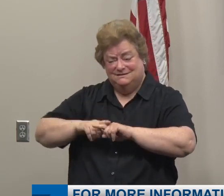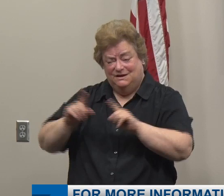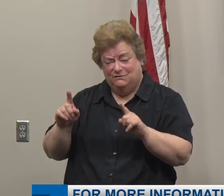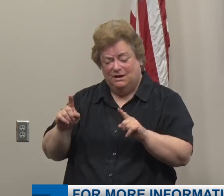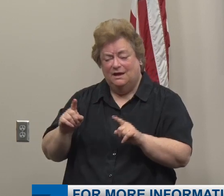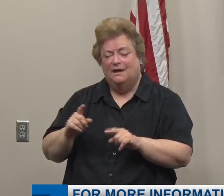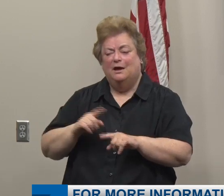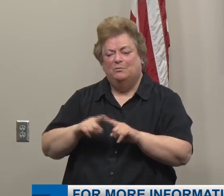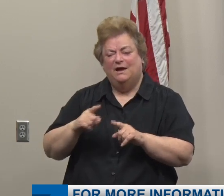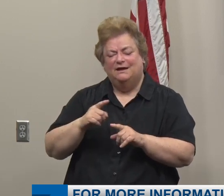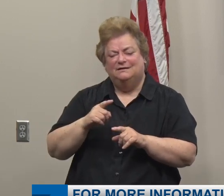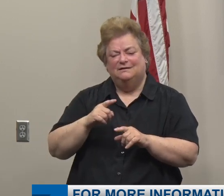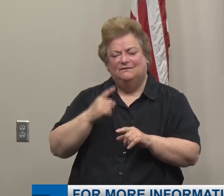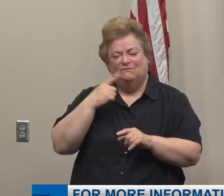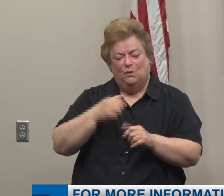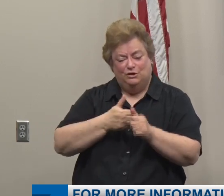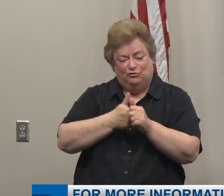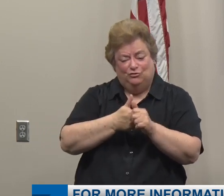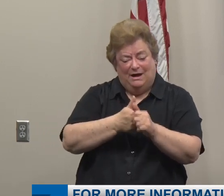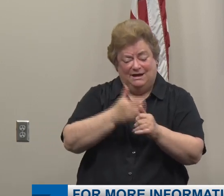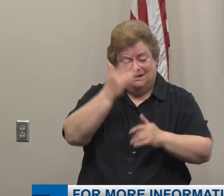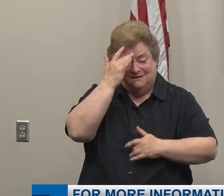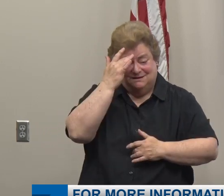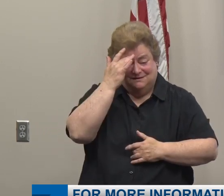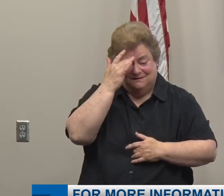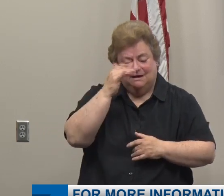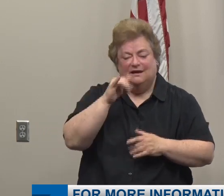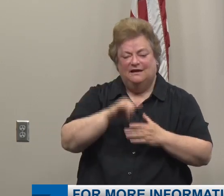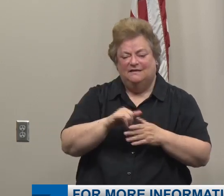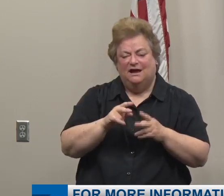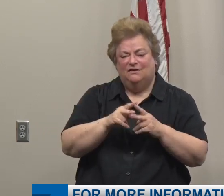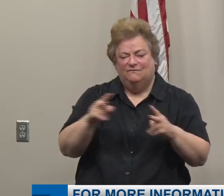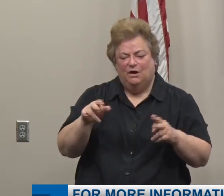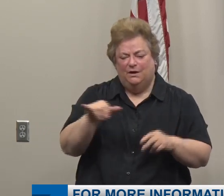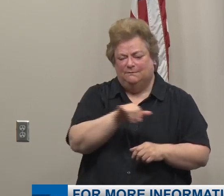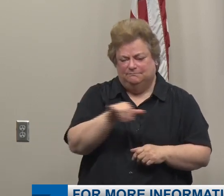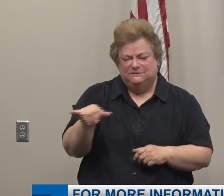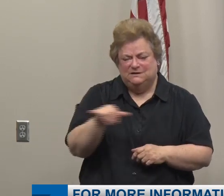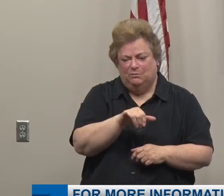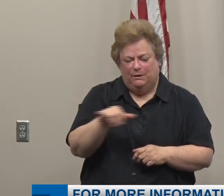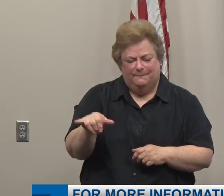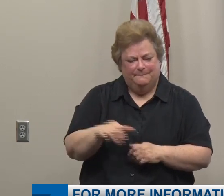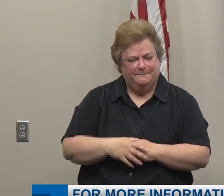tracking disease process that are very familiar